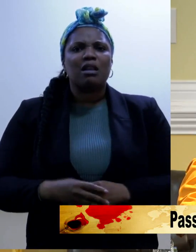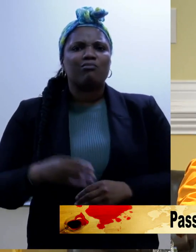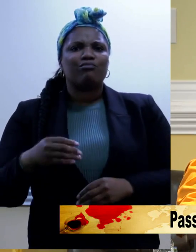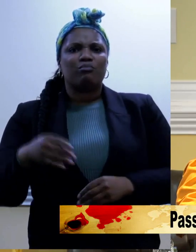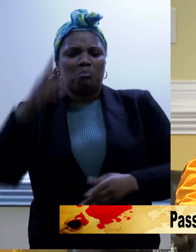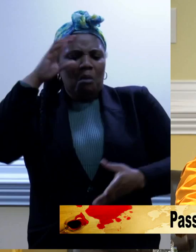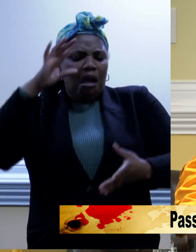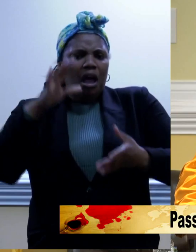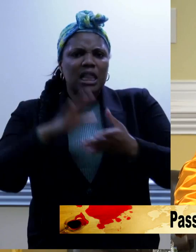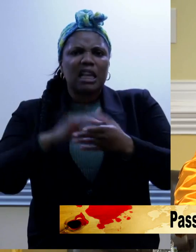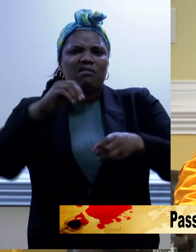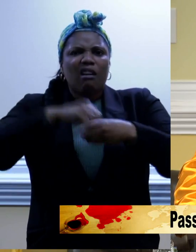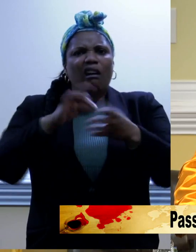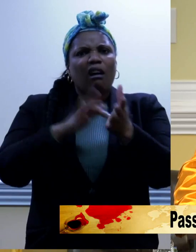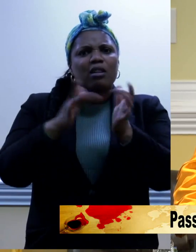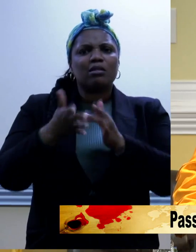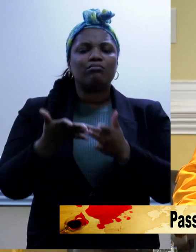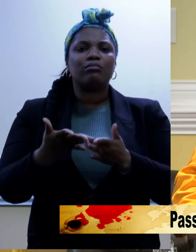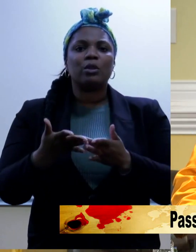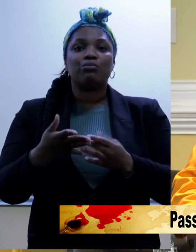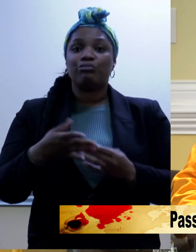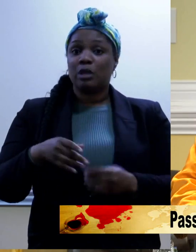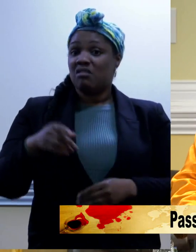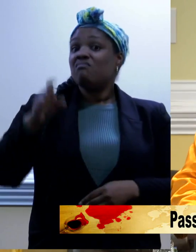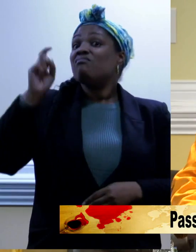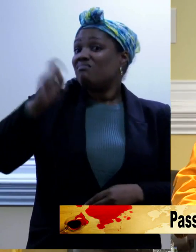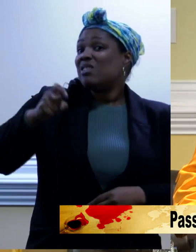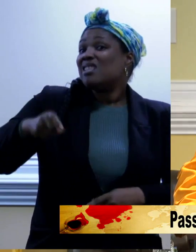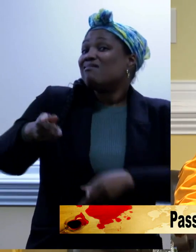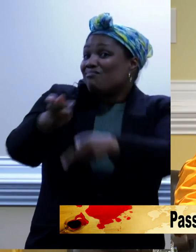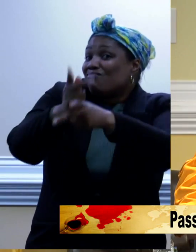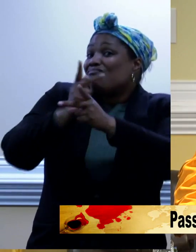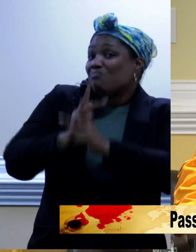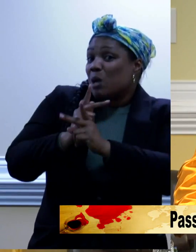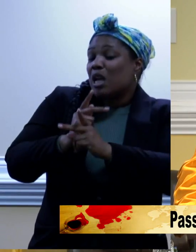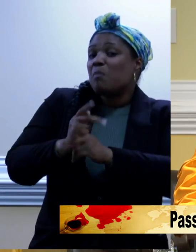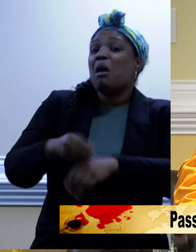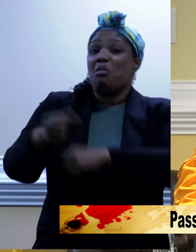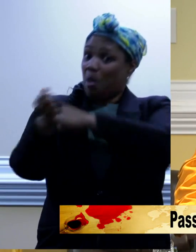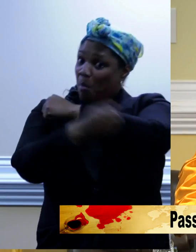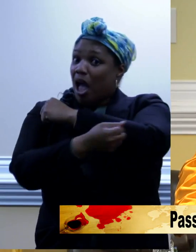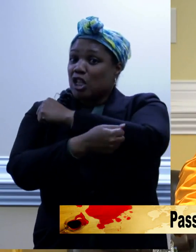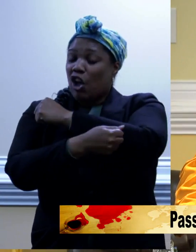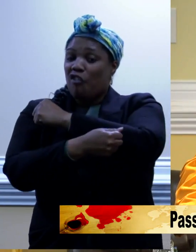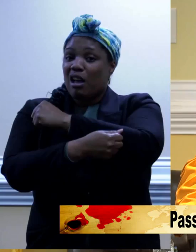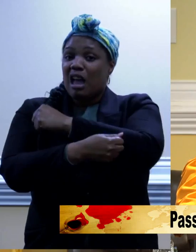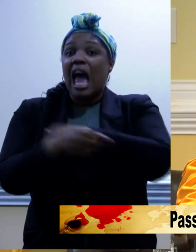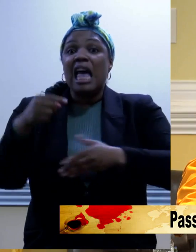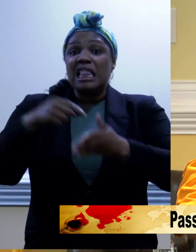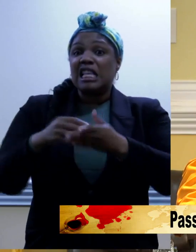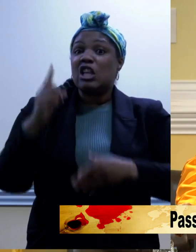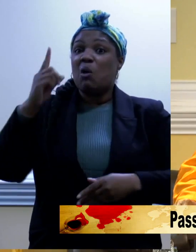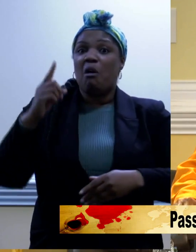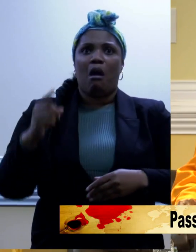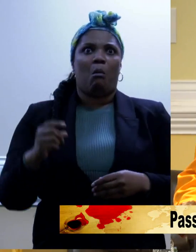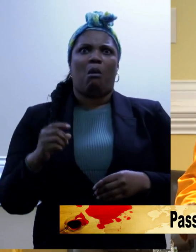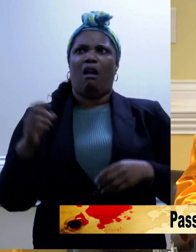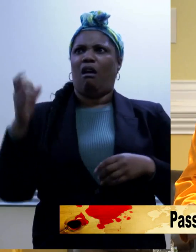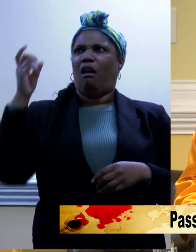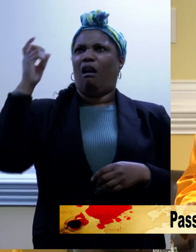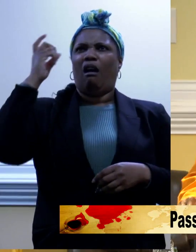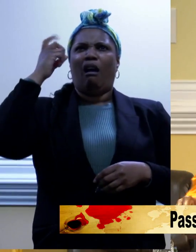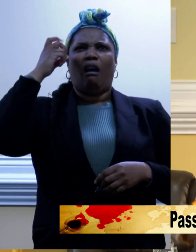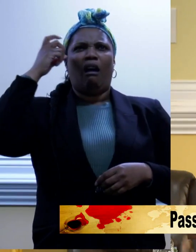that believes in Jesus should observe the Passover. And this is one of the big mysteries of